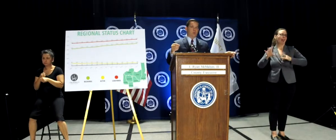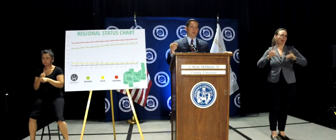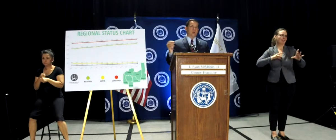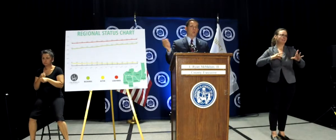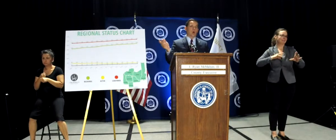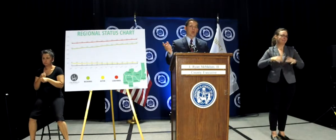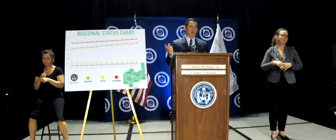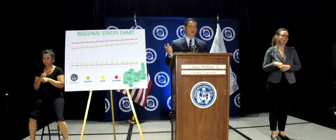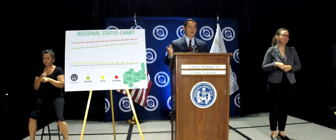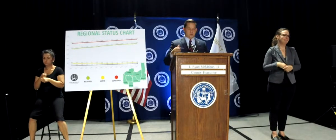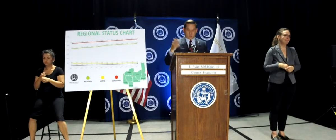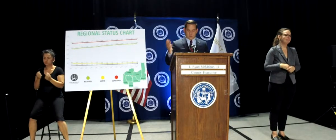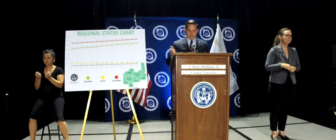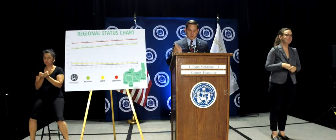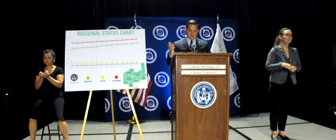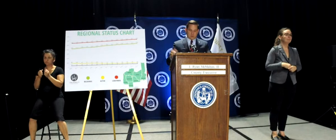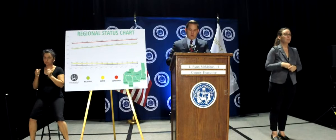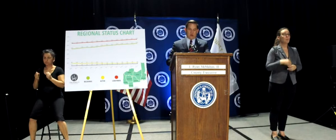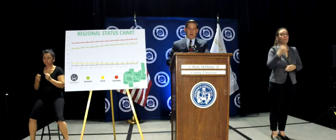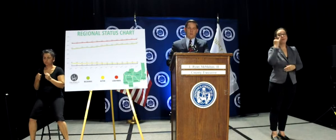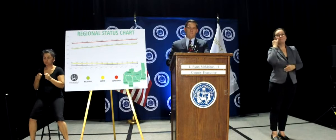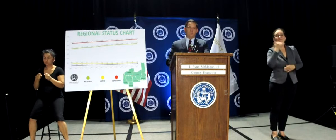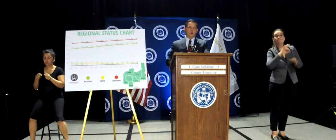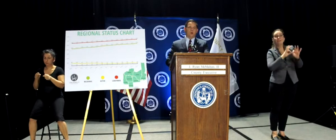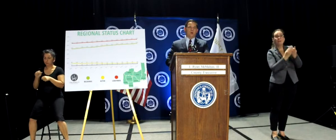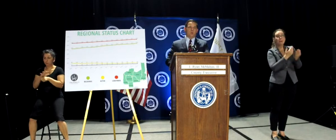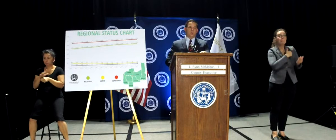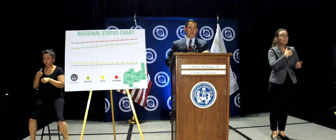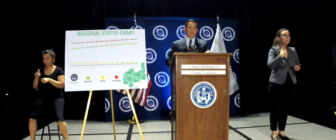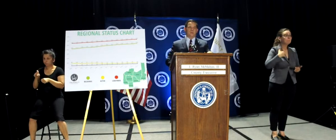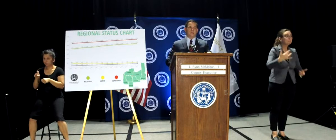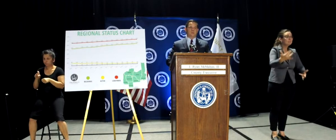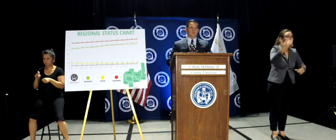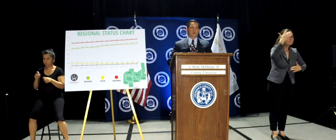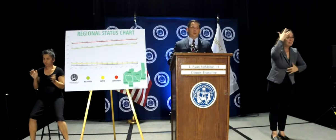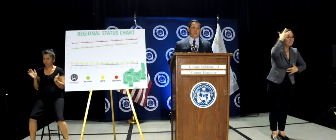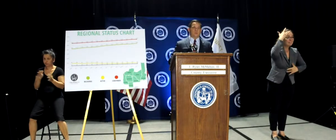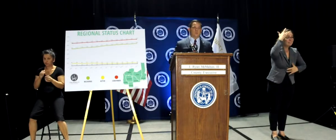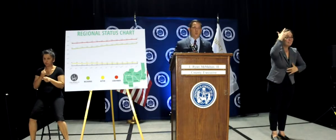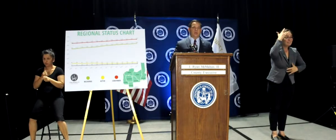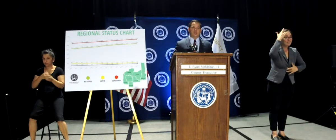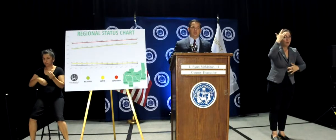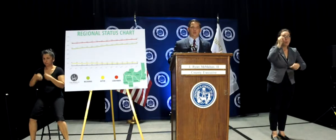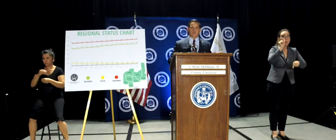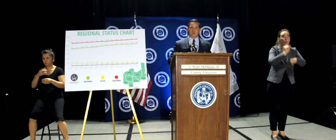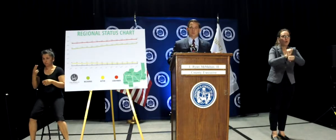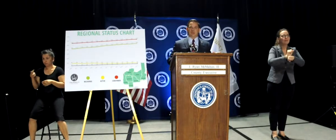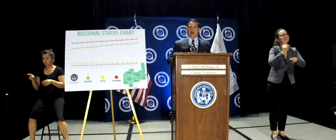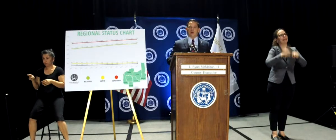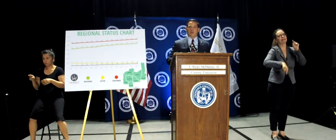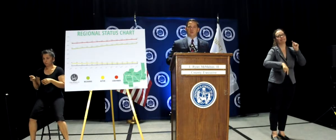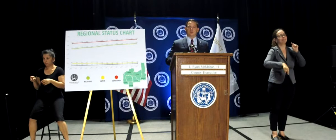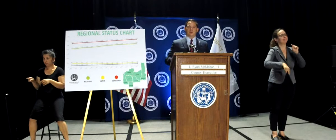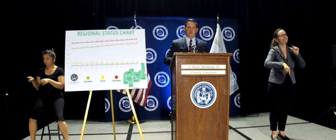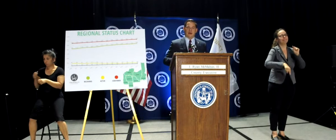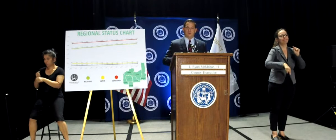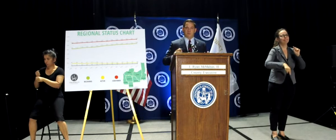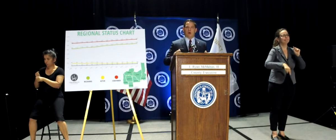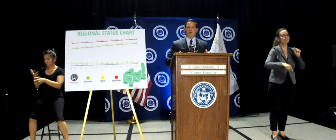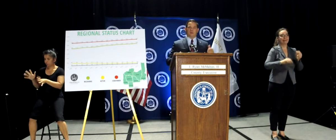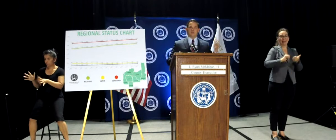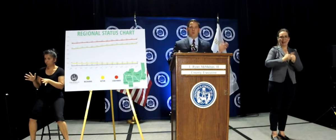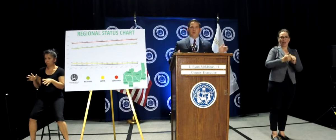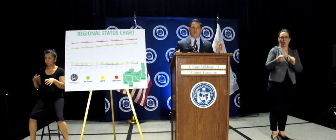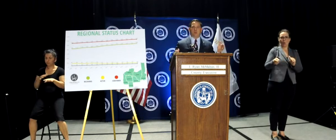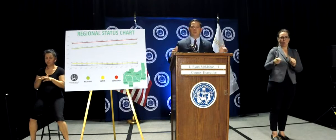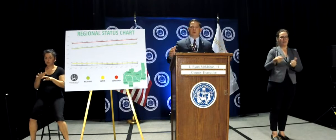that employee working? So this is a really, regional challenge for every